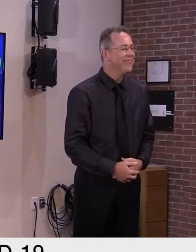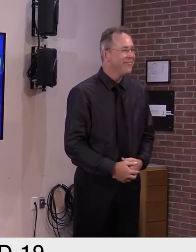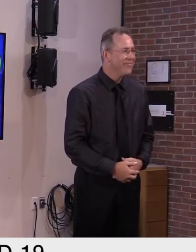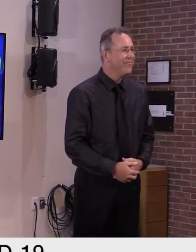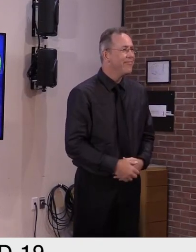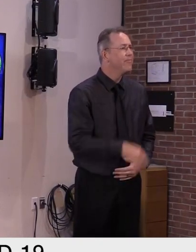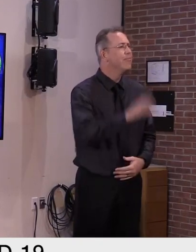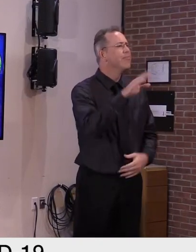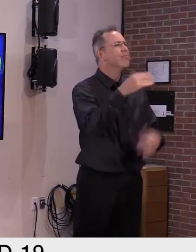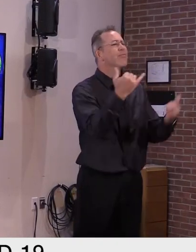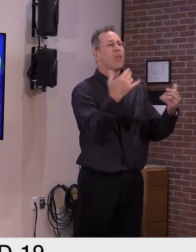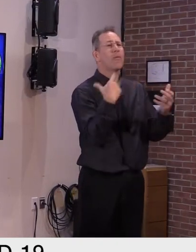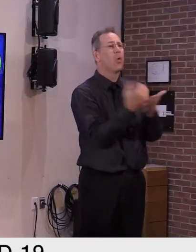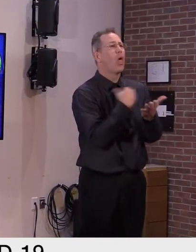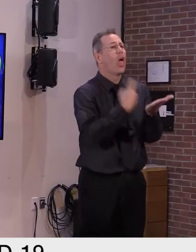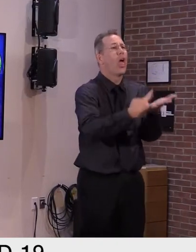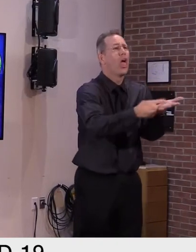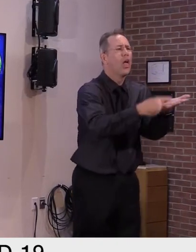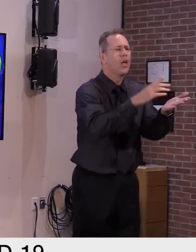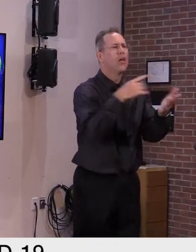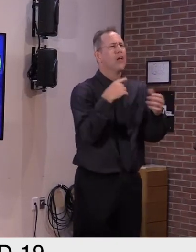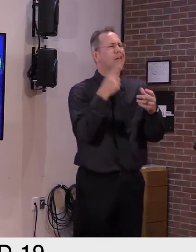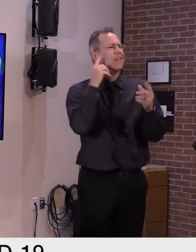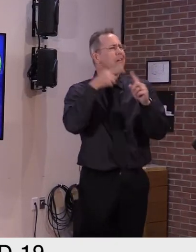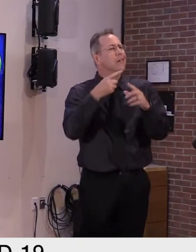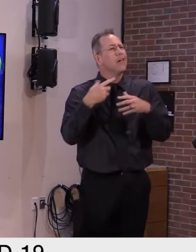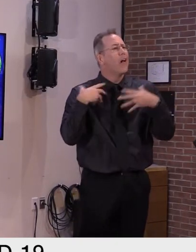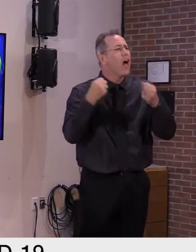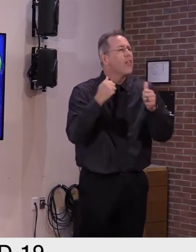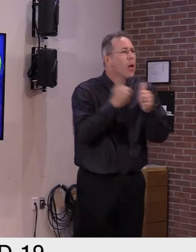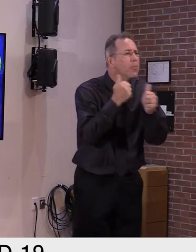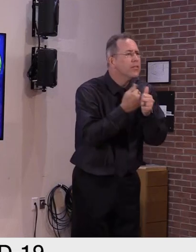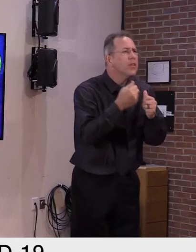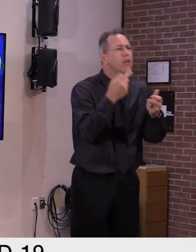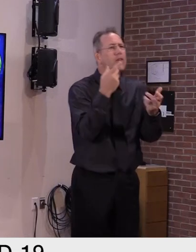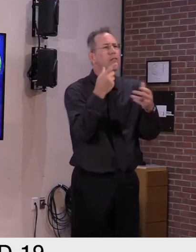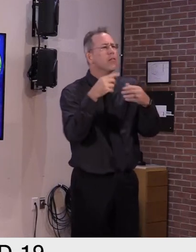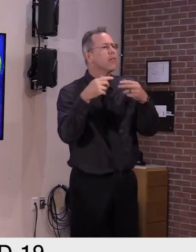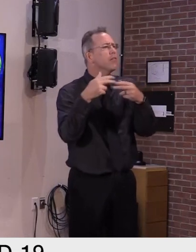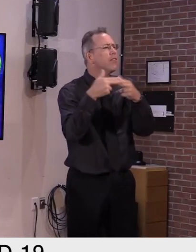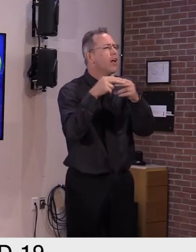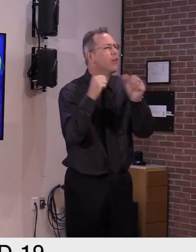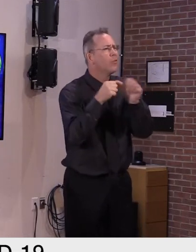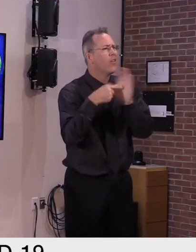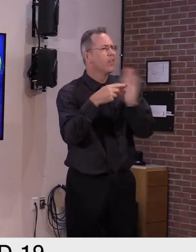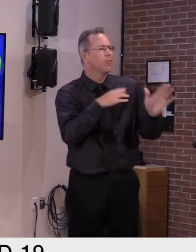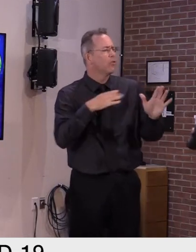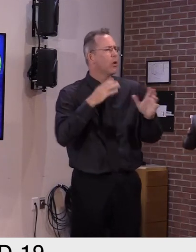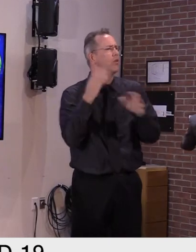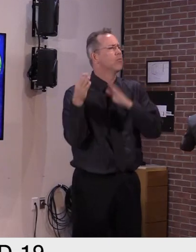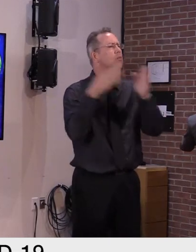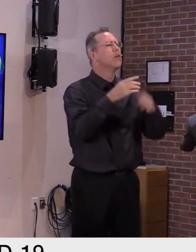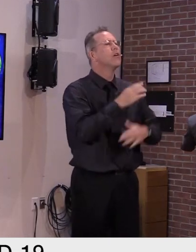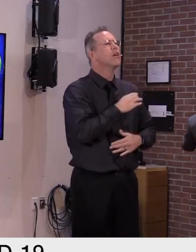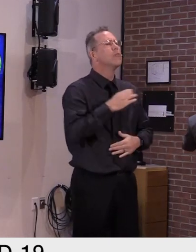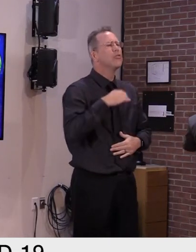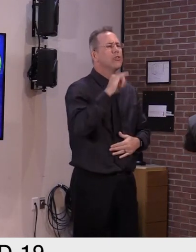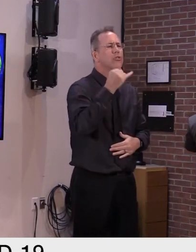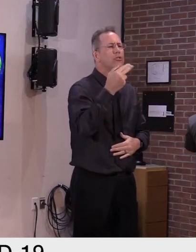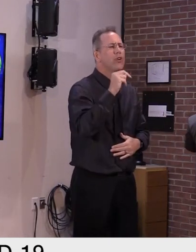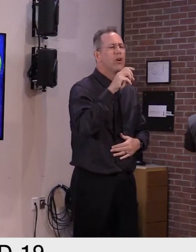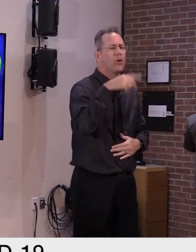Before we get to our modeling and health updates today, Commissioner Goldstein is also here with us to talk about the latest economic recovery grant